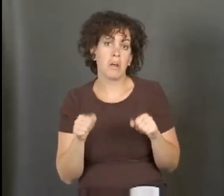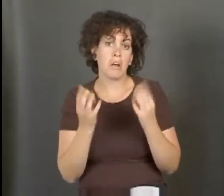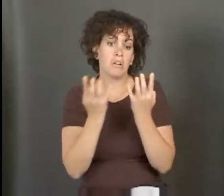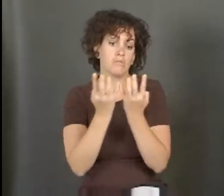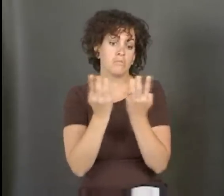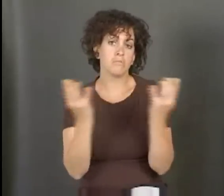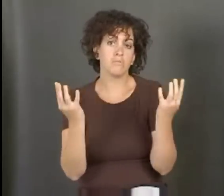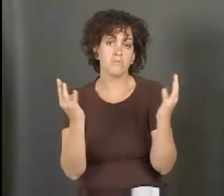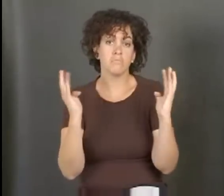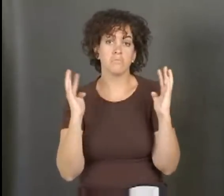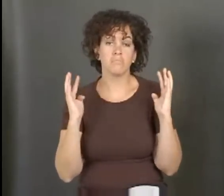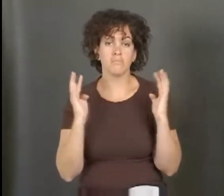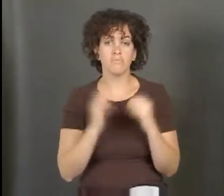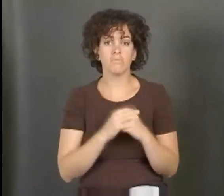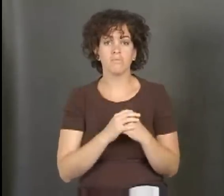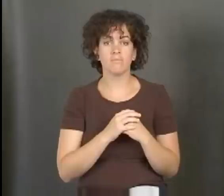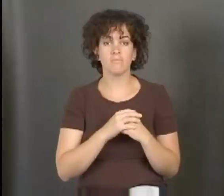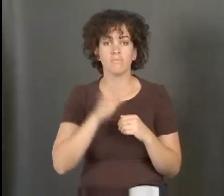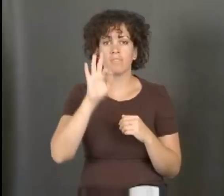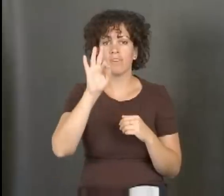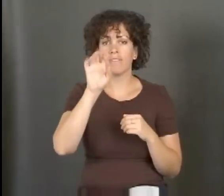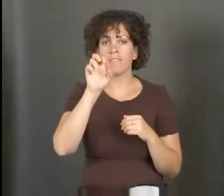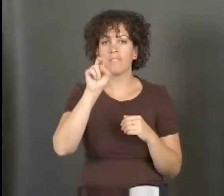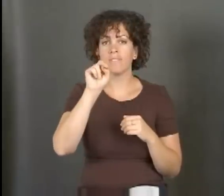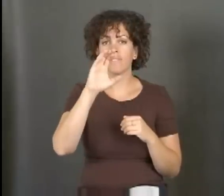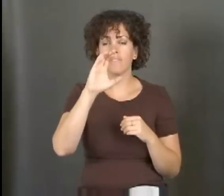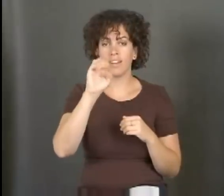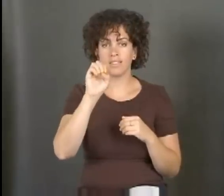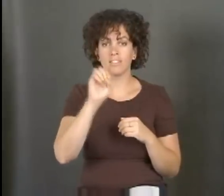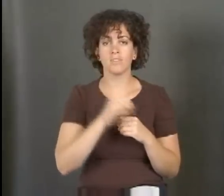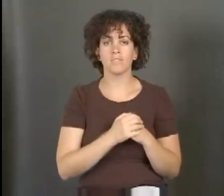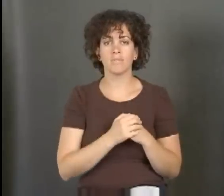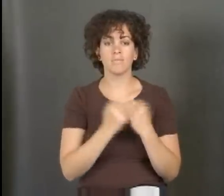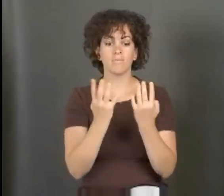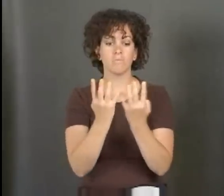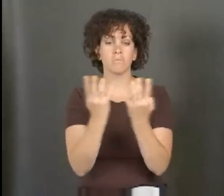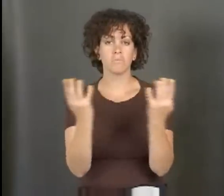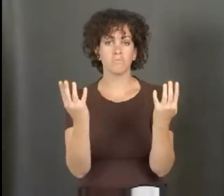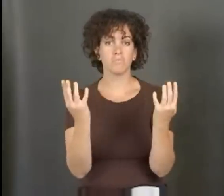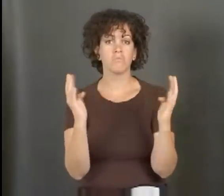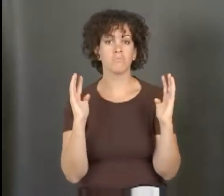You might have a fence.